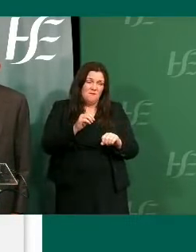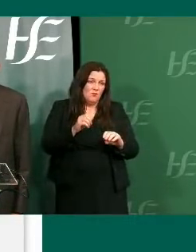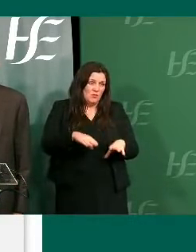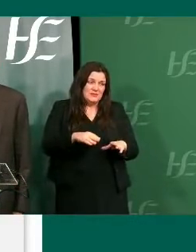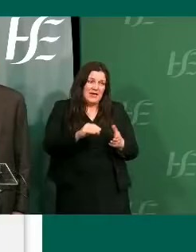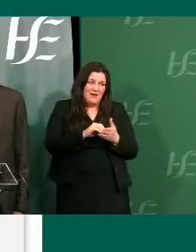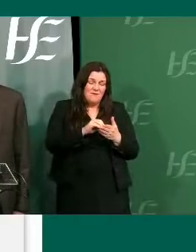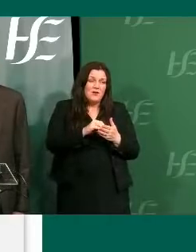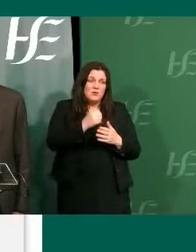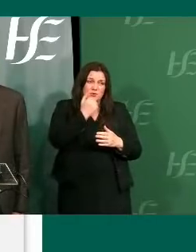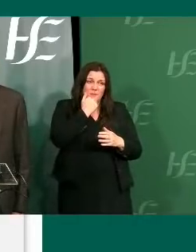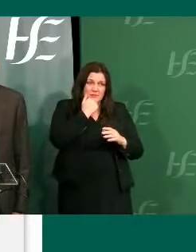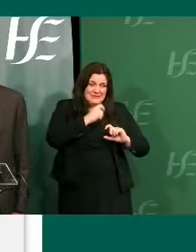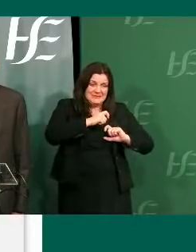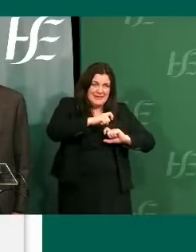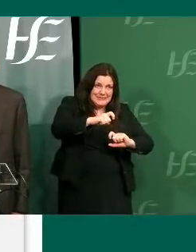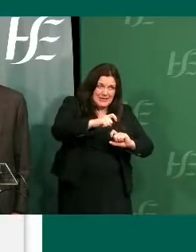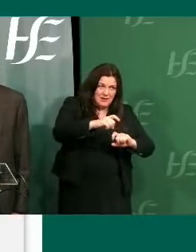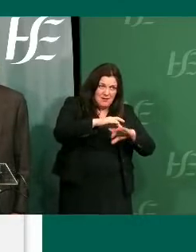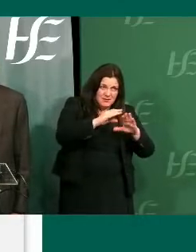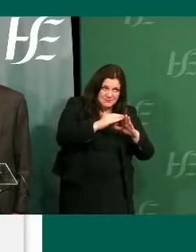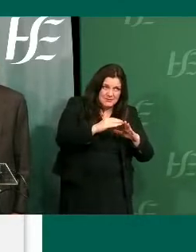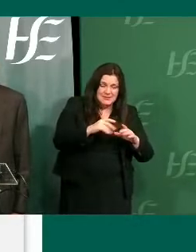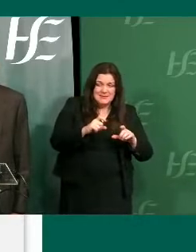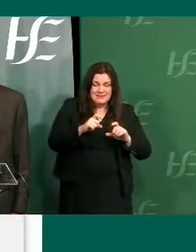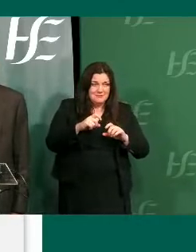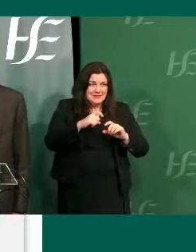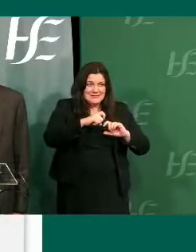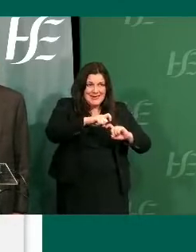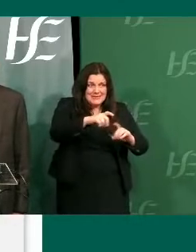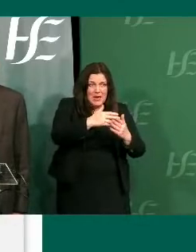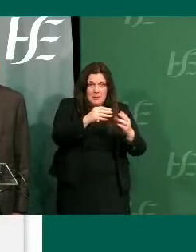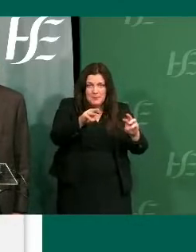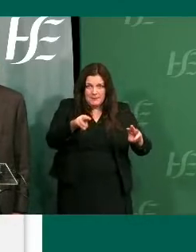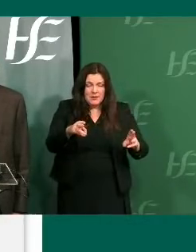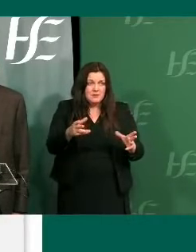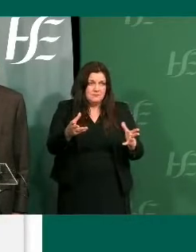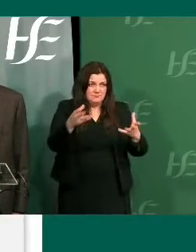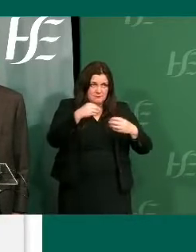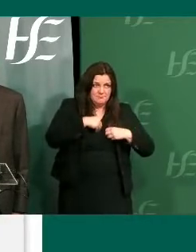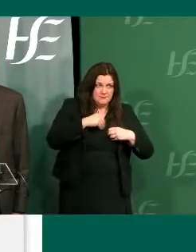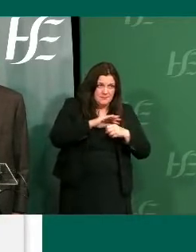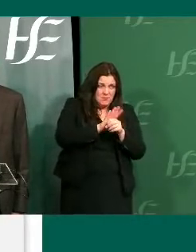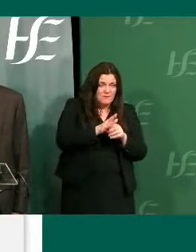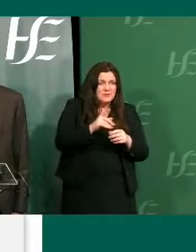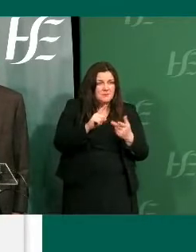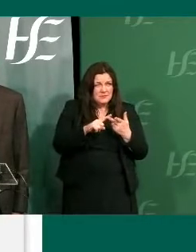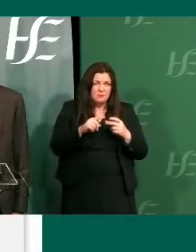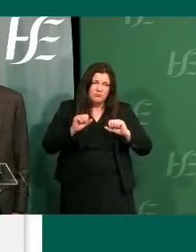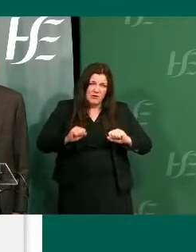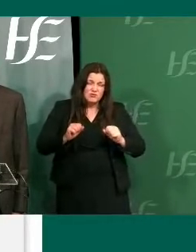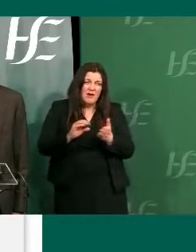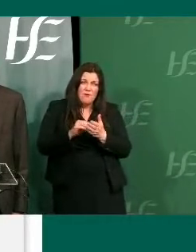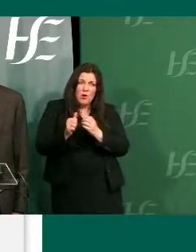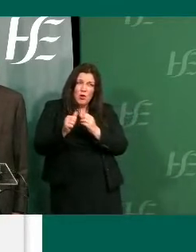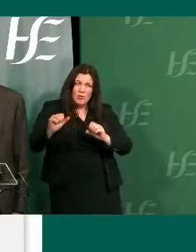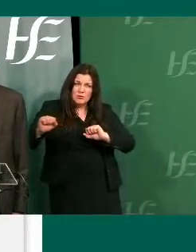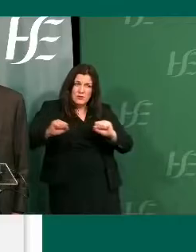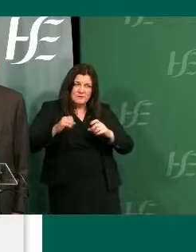case numbers, the steadying in hospitalizations means we're under a constant level of pressure trying to deliver all the other services we're trying to do at the same